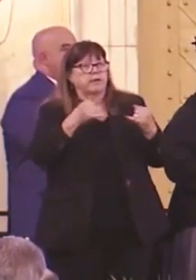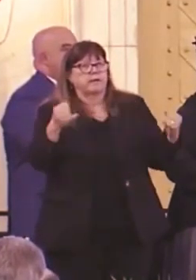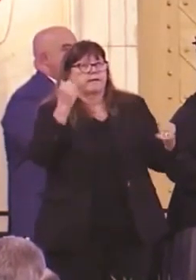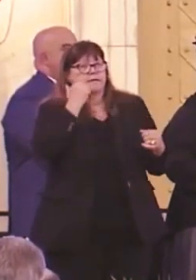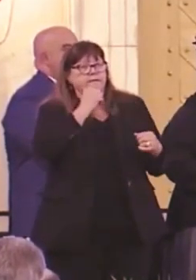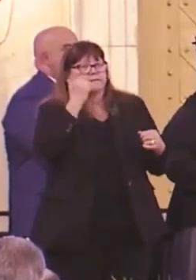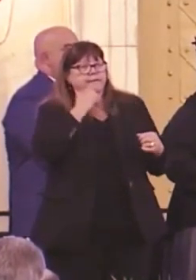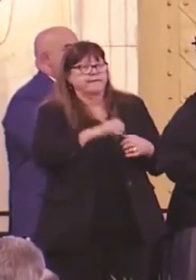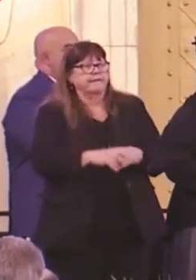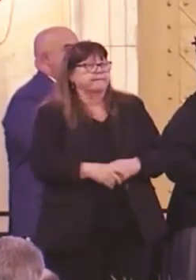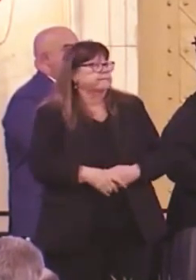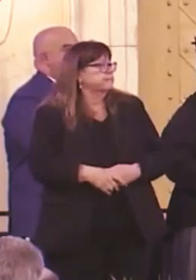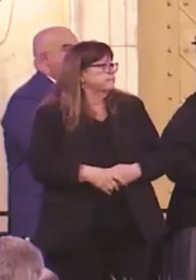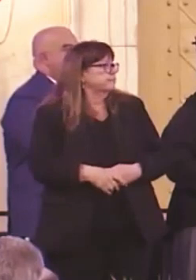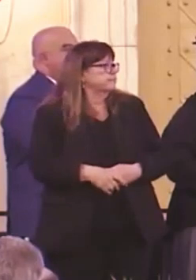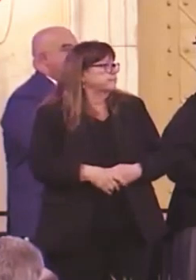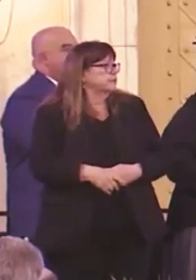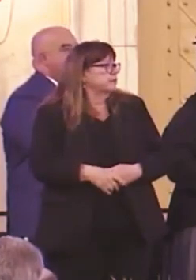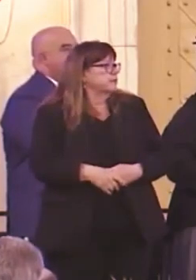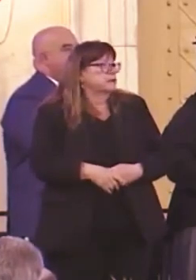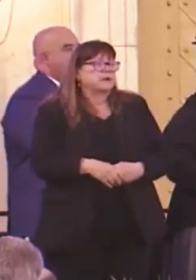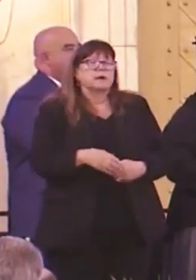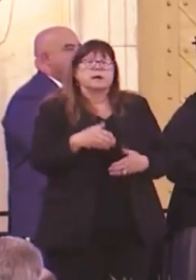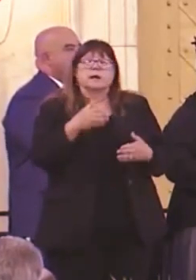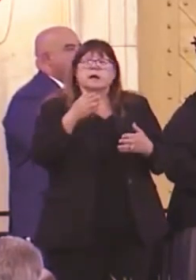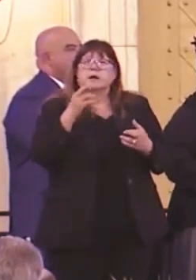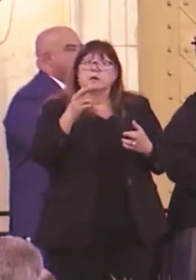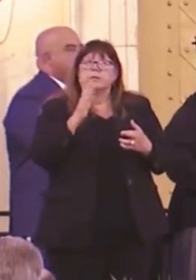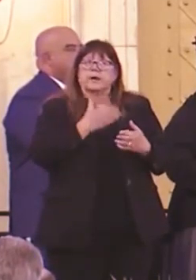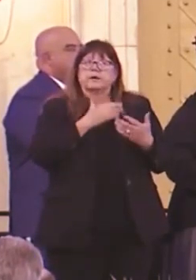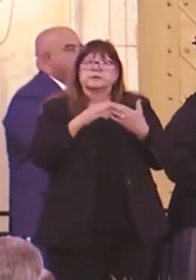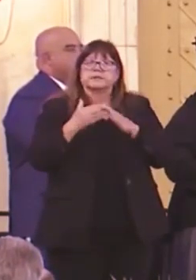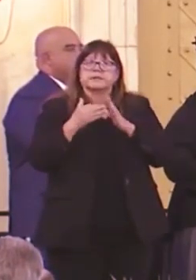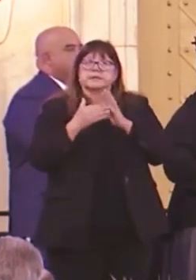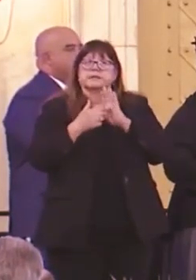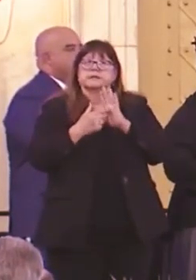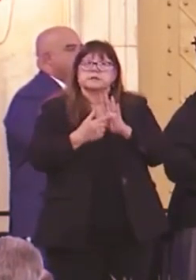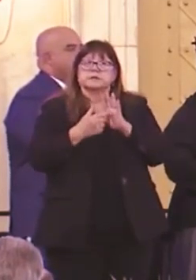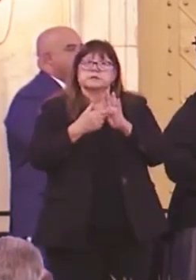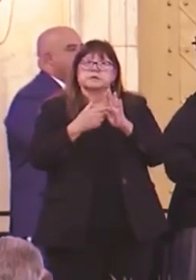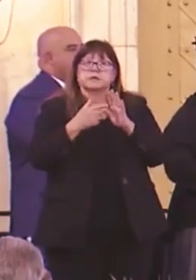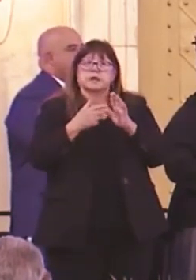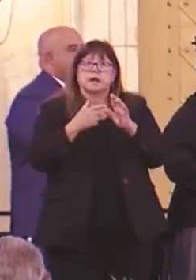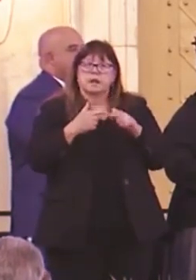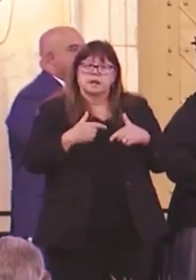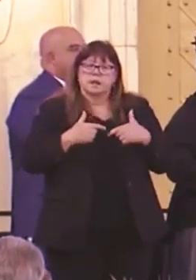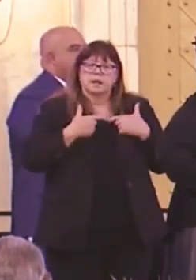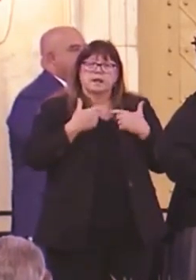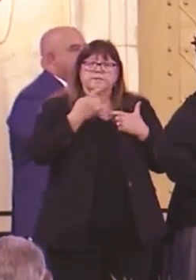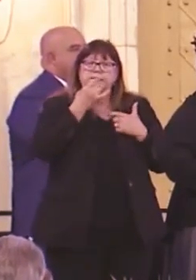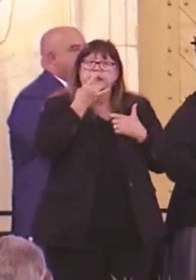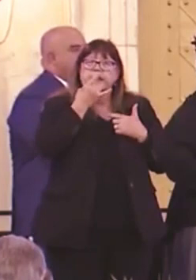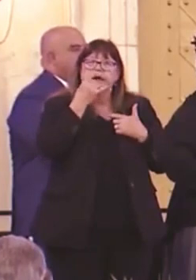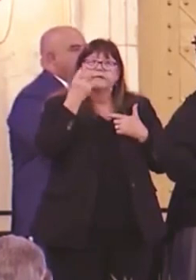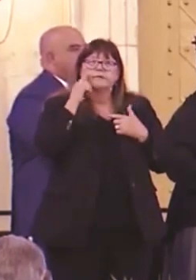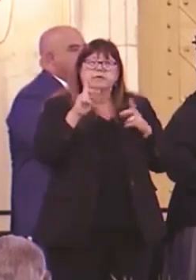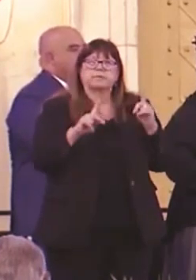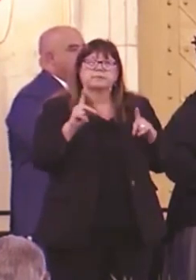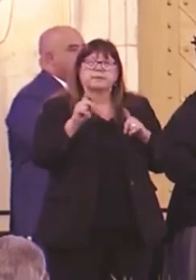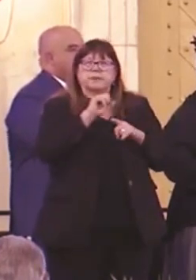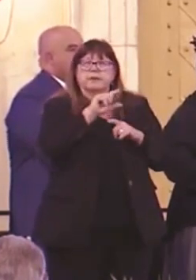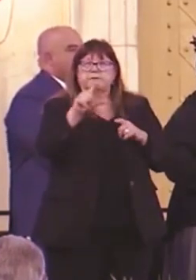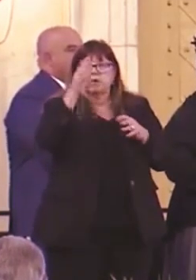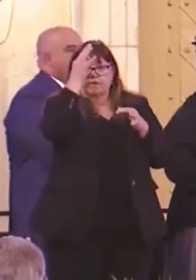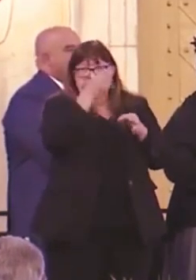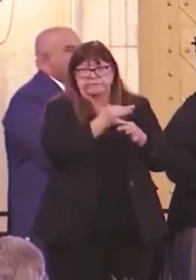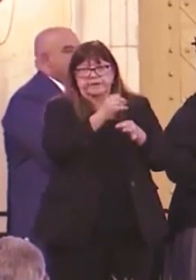every day. May our city serve as a beacon of life and a beacon of light for people of all